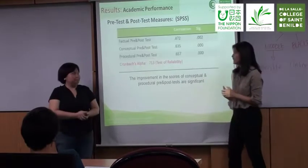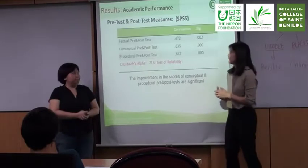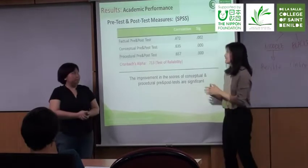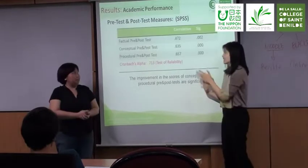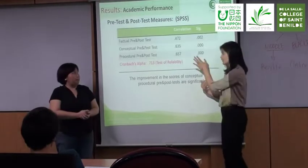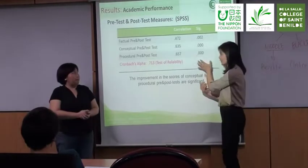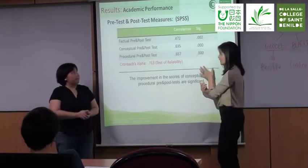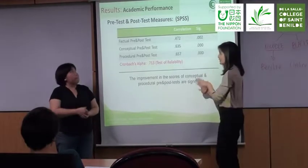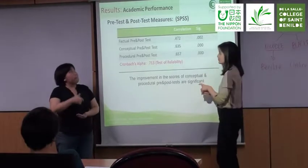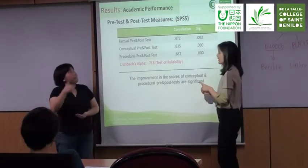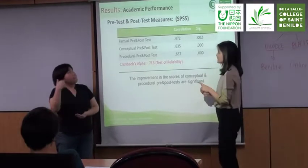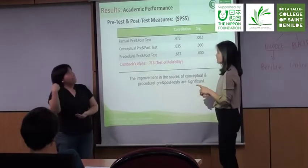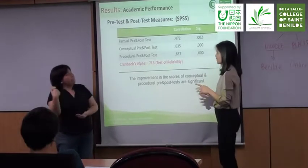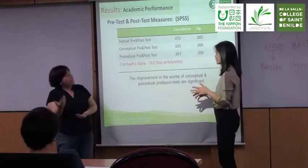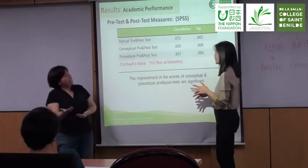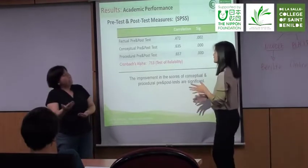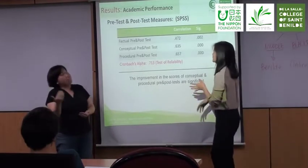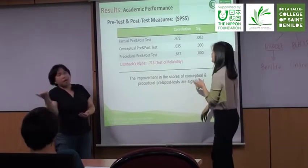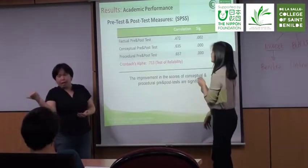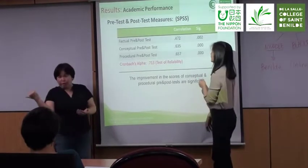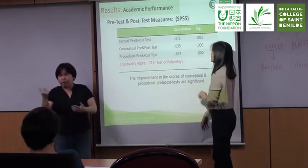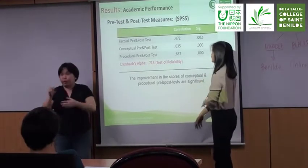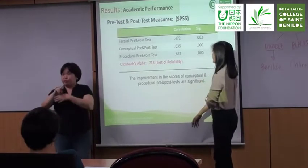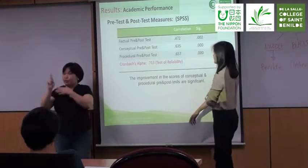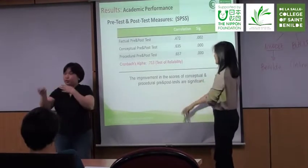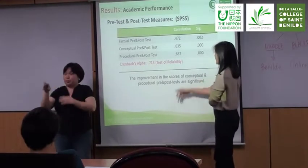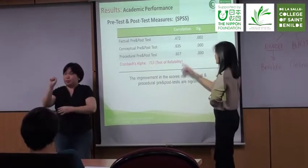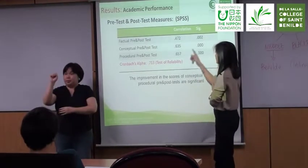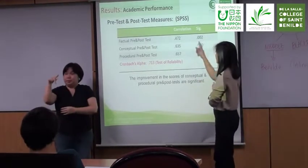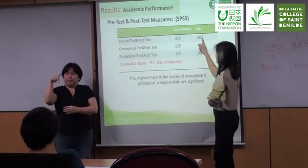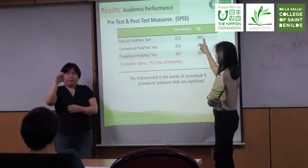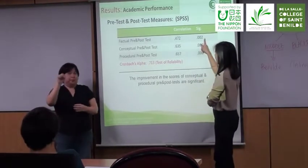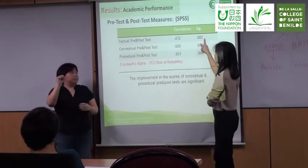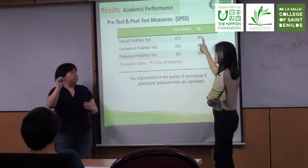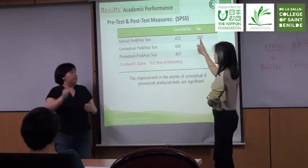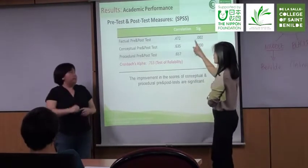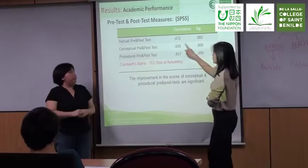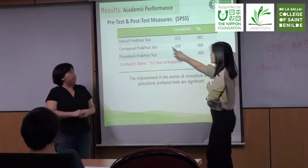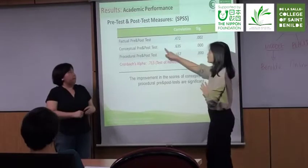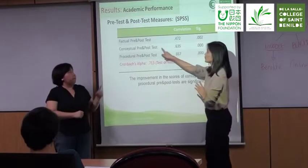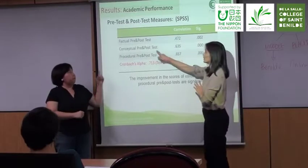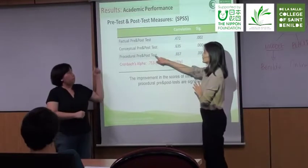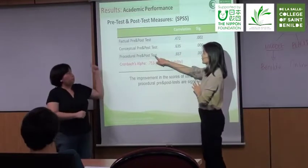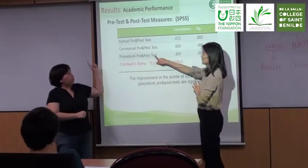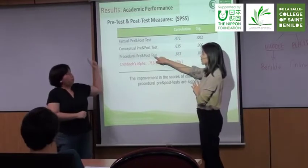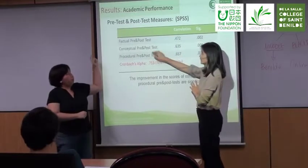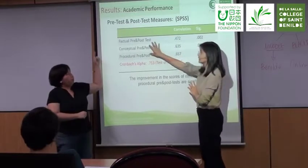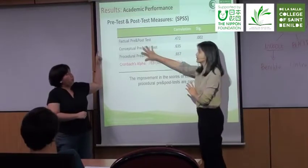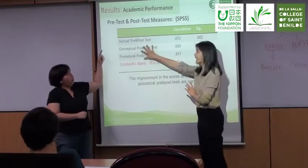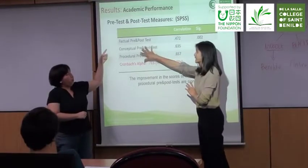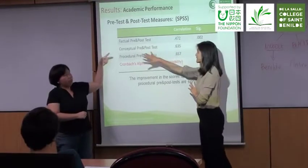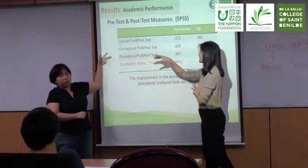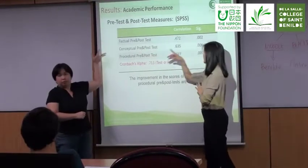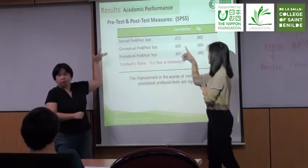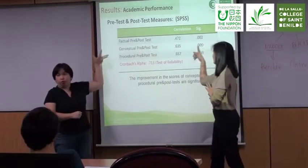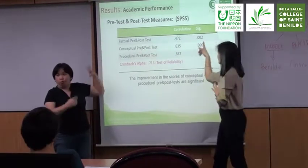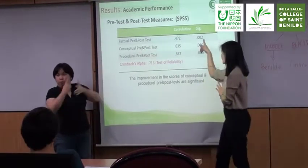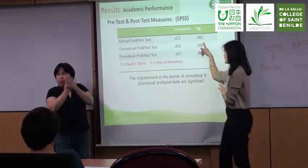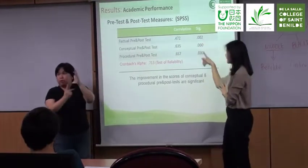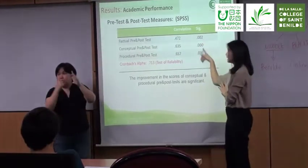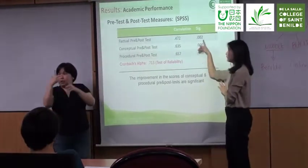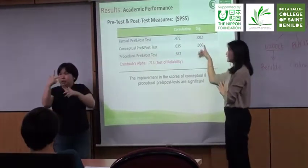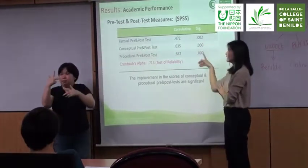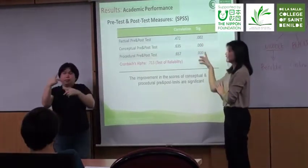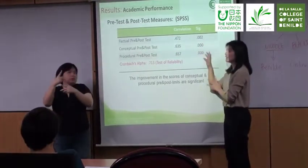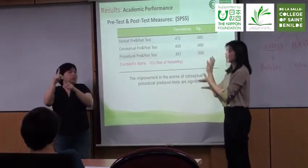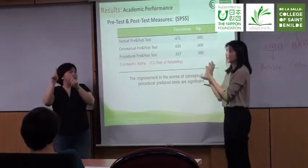And then, this is another SPSS result. It only says that the factual, conceptual, and procedural, the test,